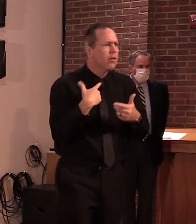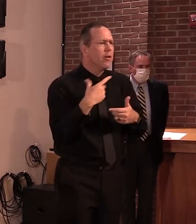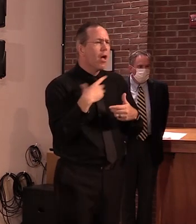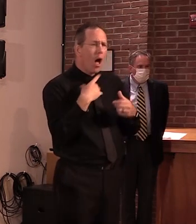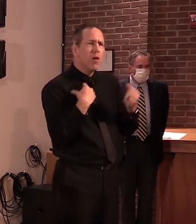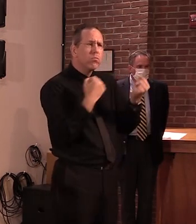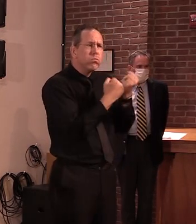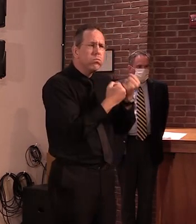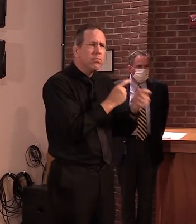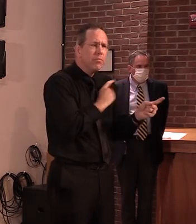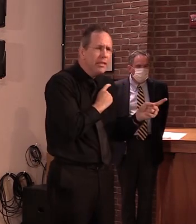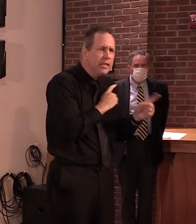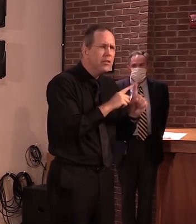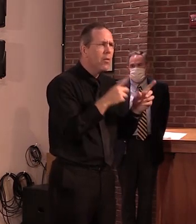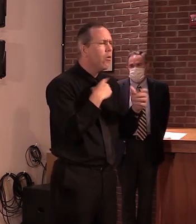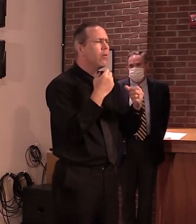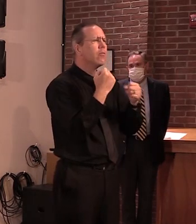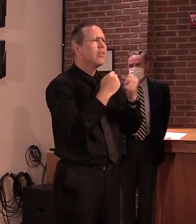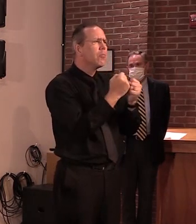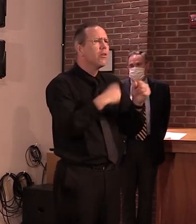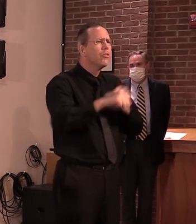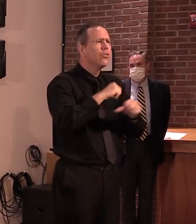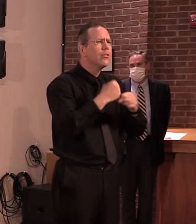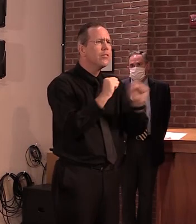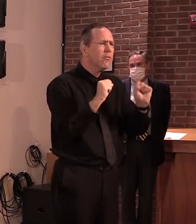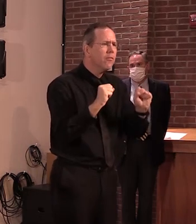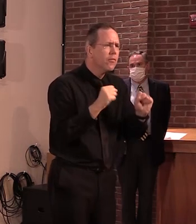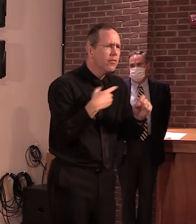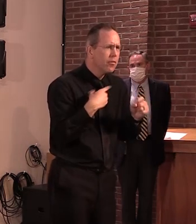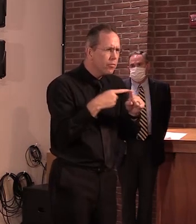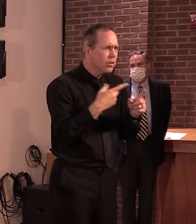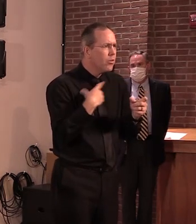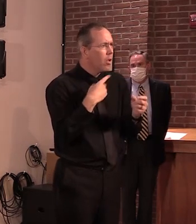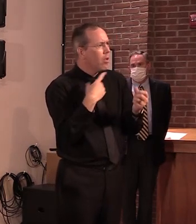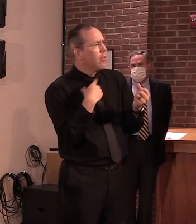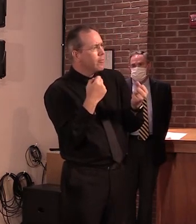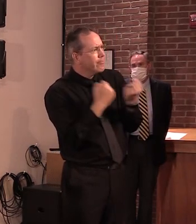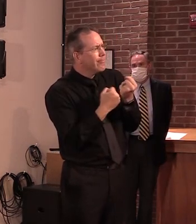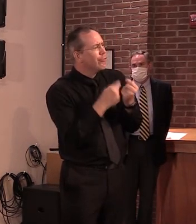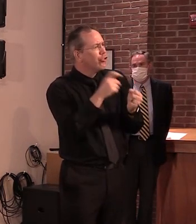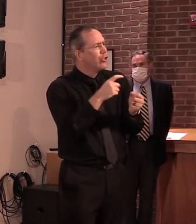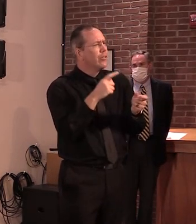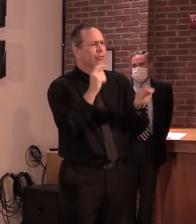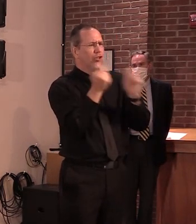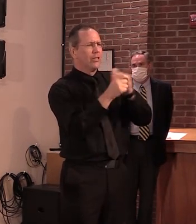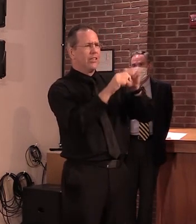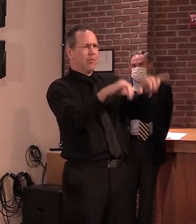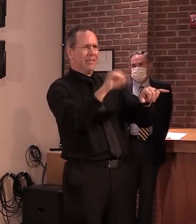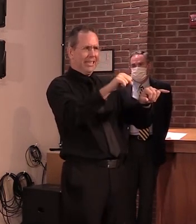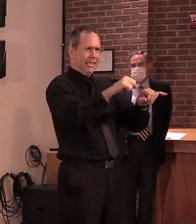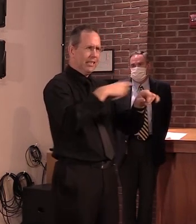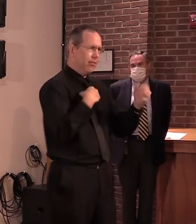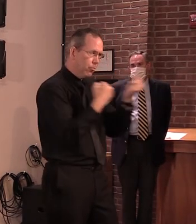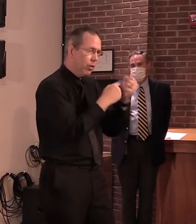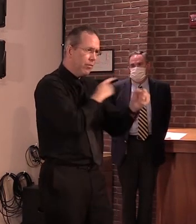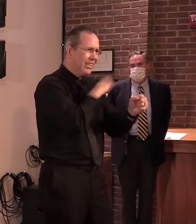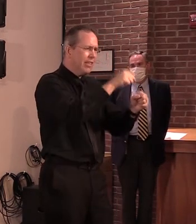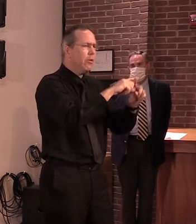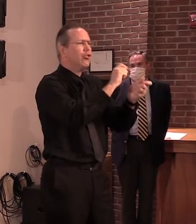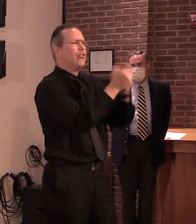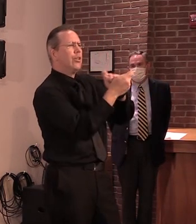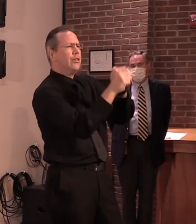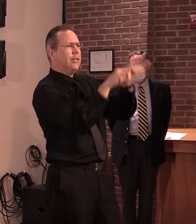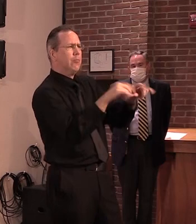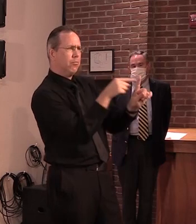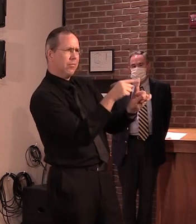looking to defund police. I'm looking to change our approach. But we need to keep people safe on all sides of any